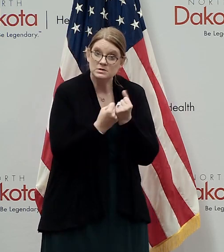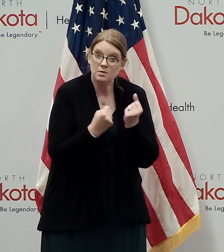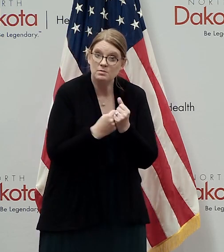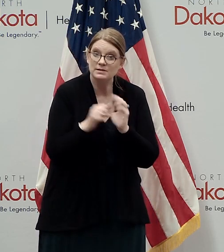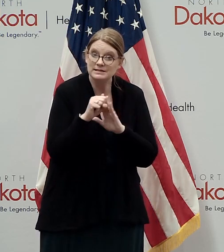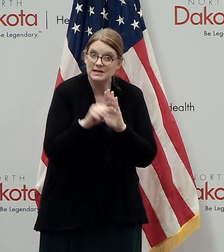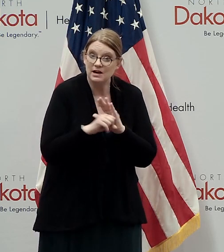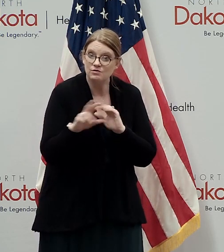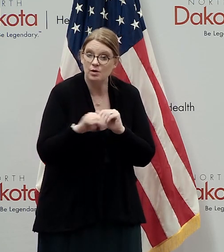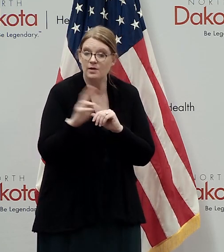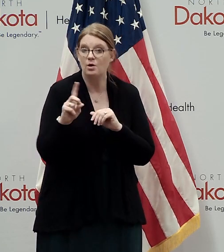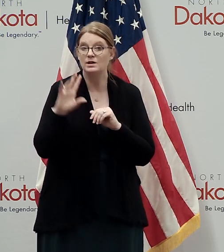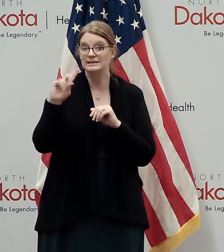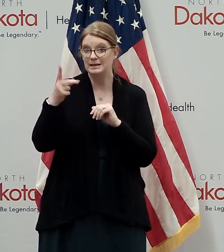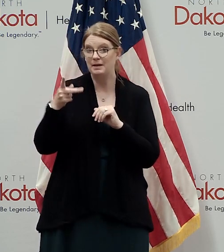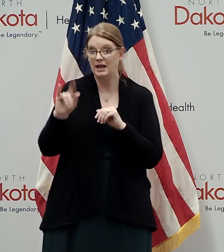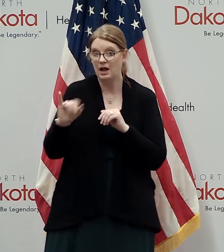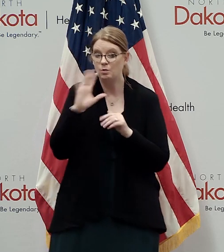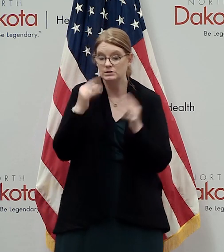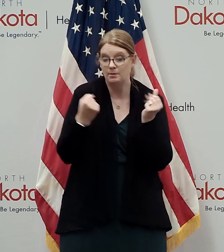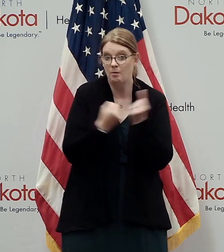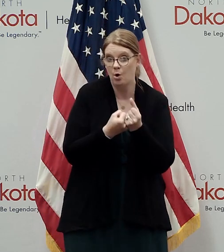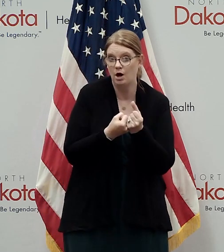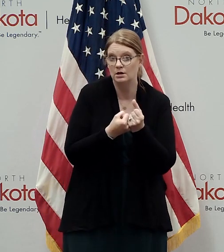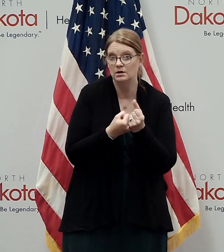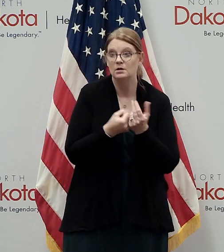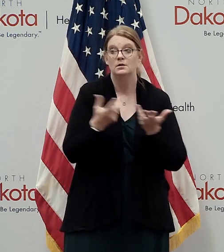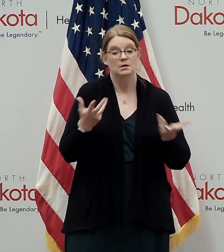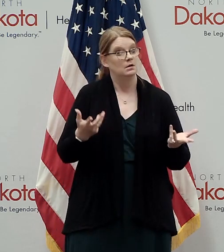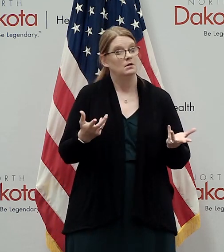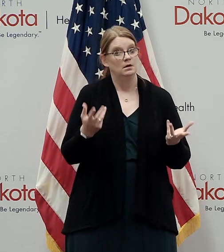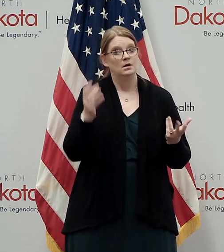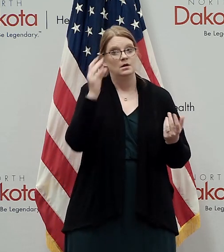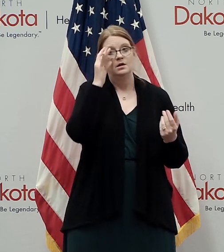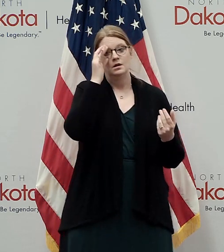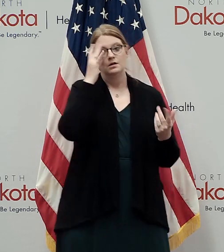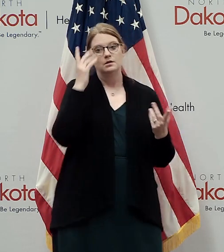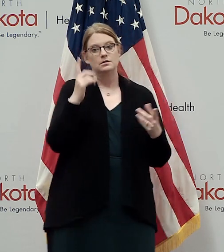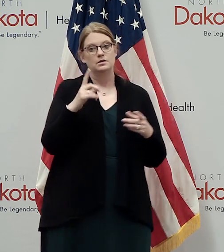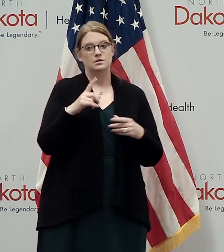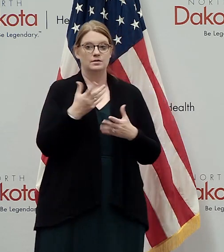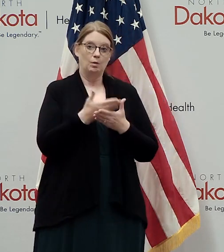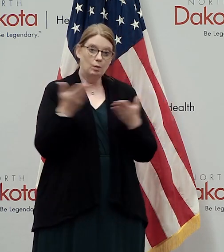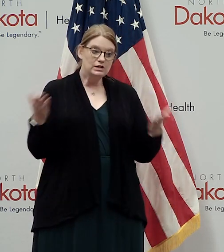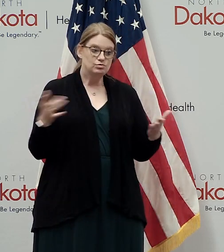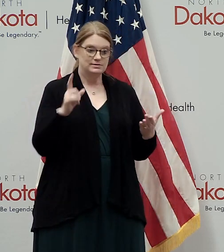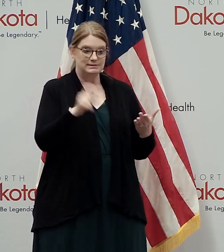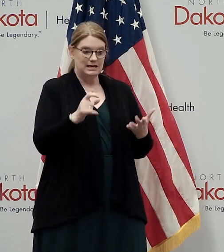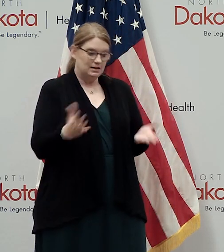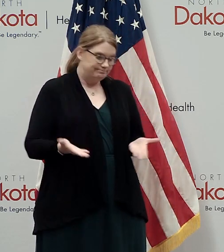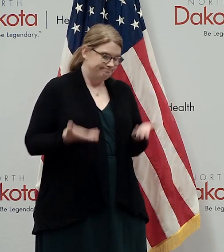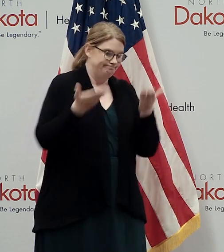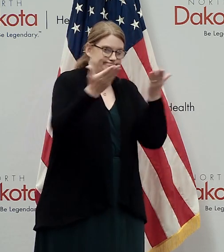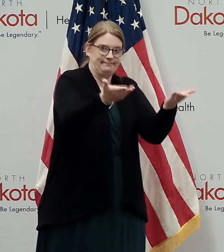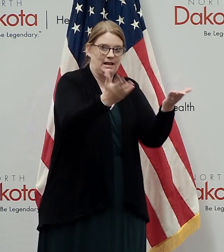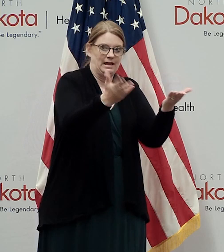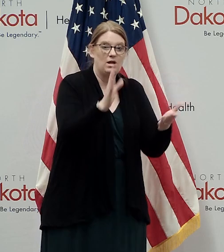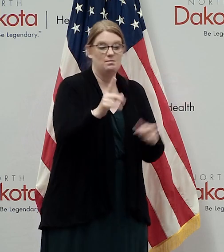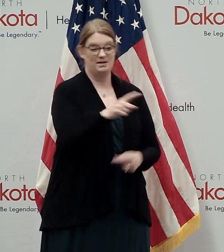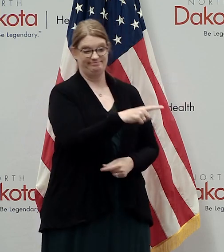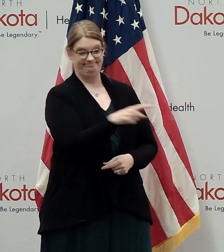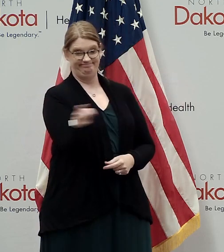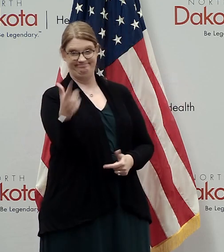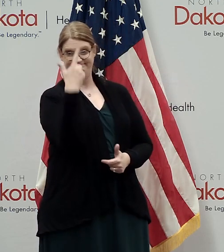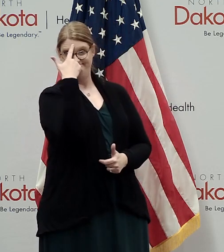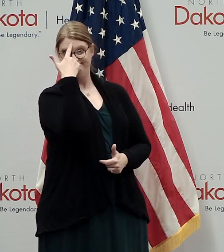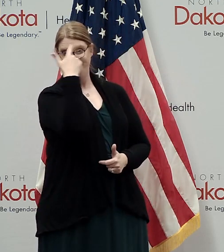North Dakota and with the Department of Public Health, with everything we can to support those districts, give them the resources they need. But they're going to have to make decisions